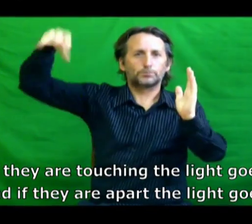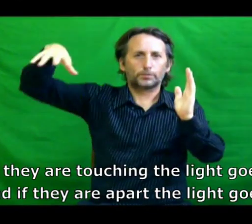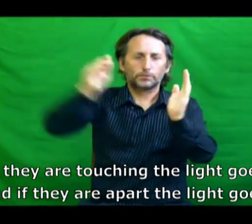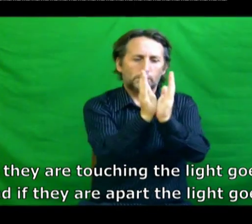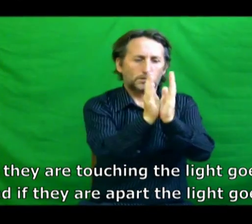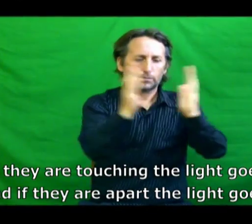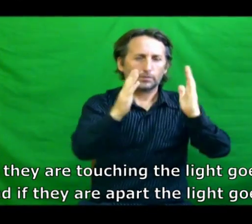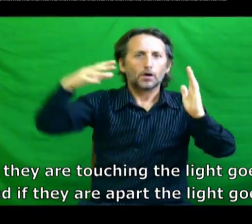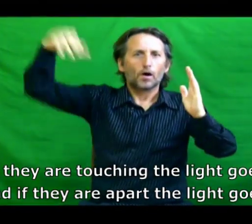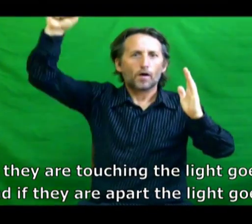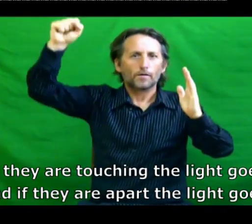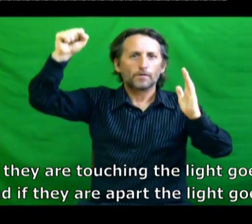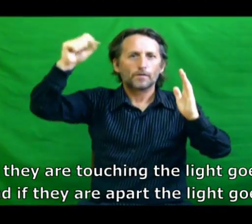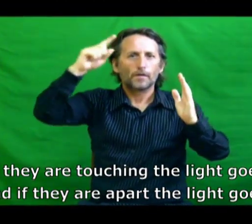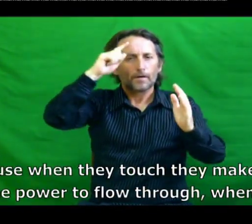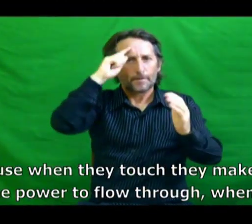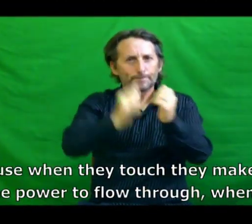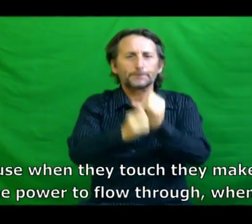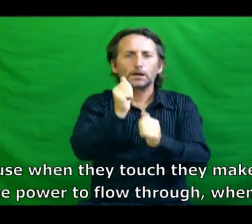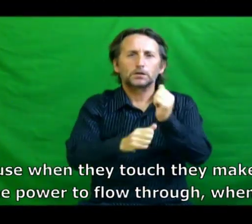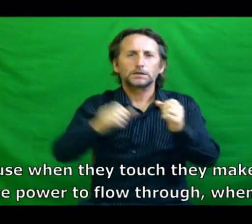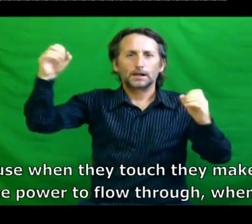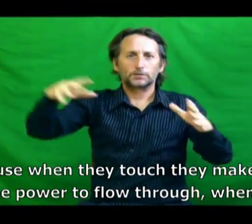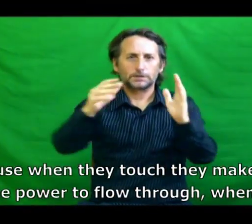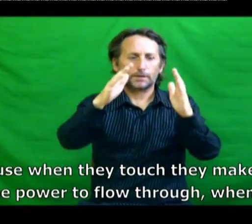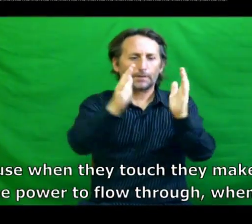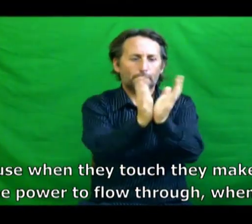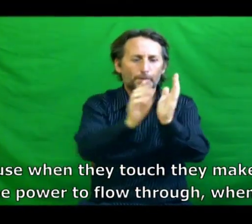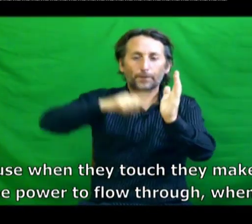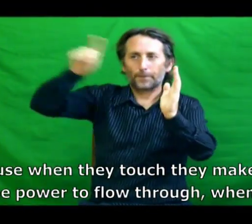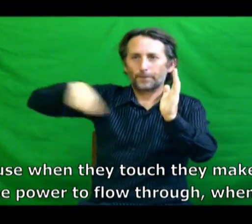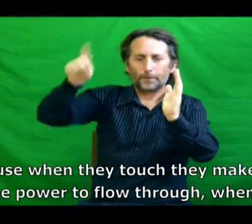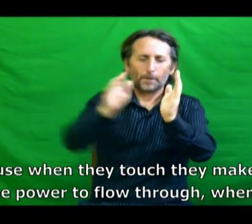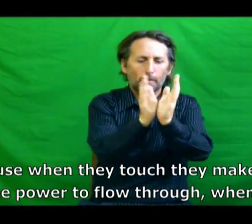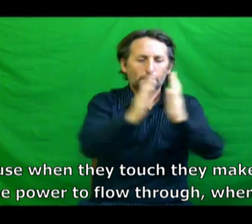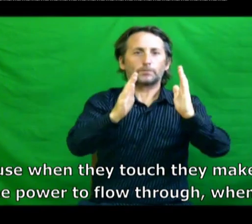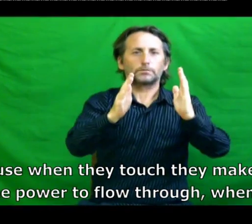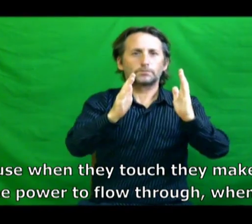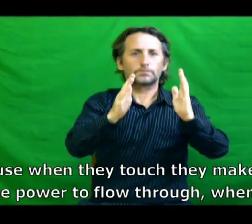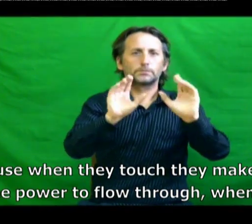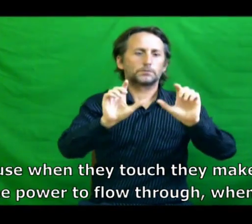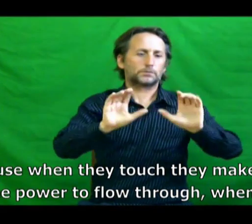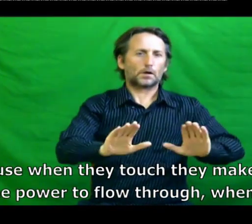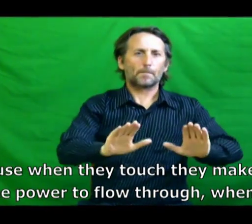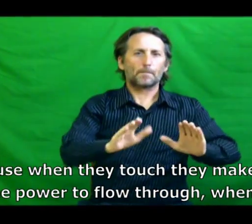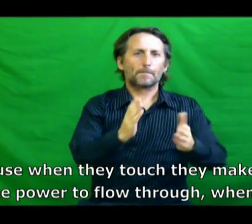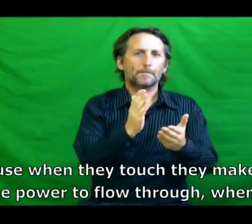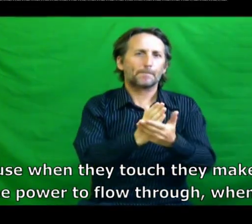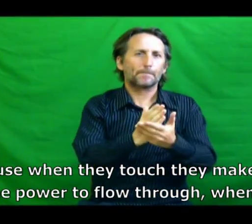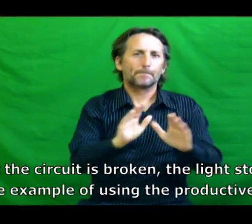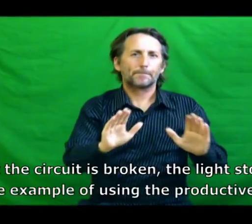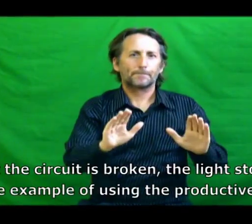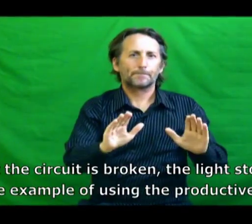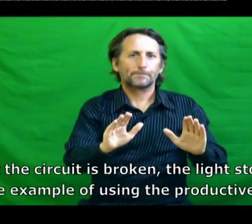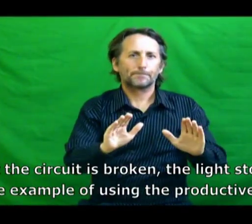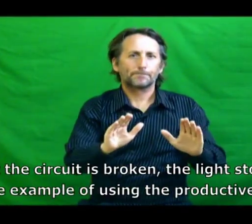off, because when they touch, they make a circuit for the power to flow through. When they are apart, the circuit is broken, the light stops.